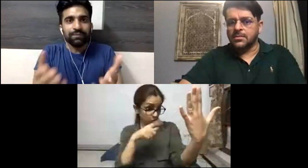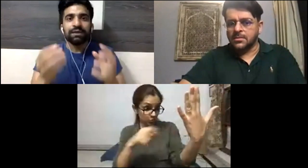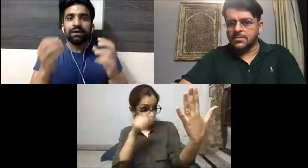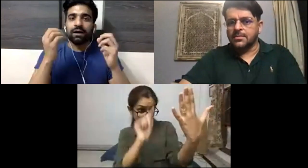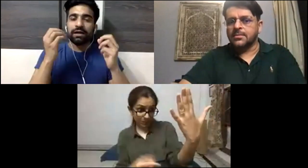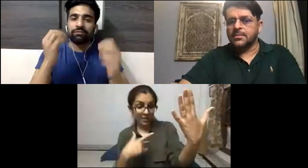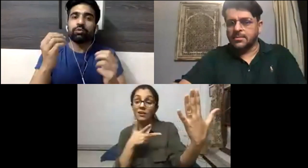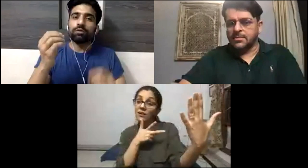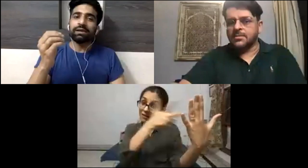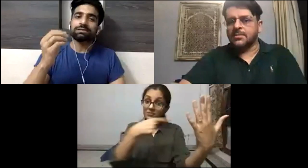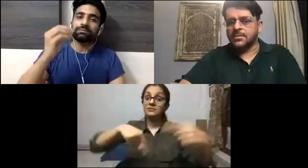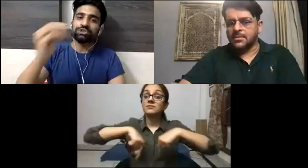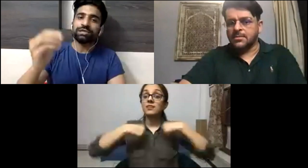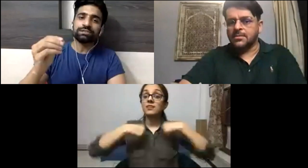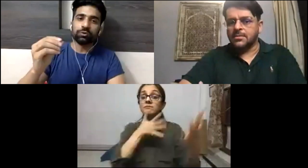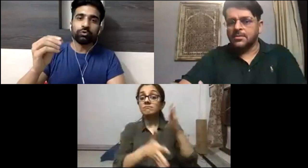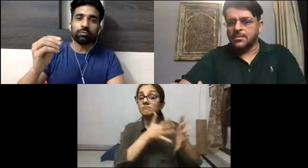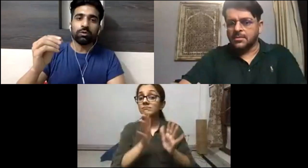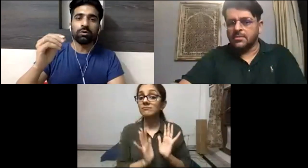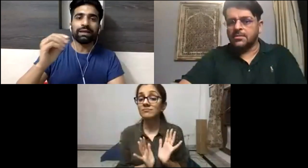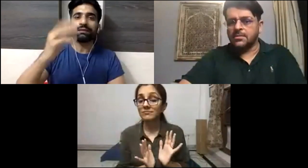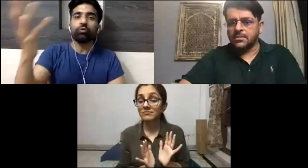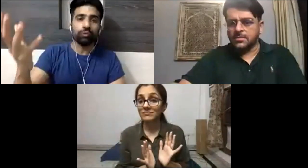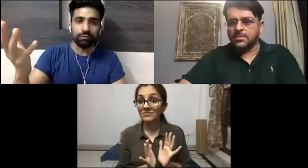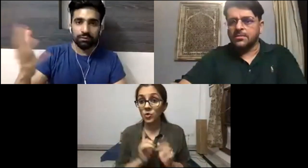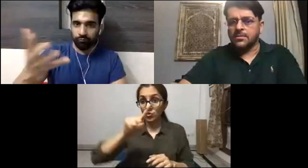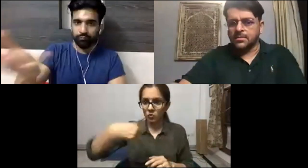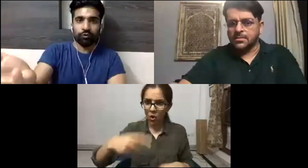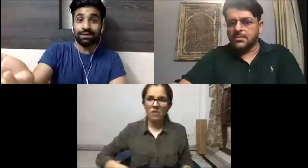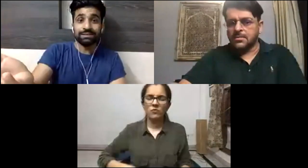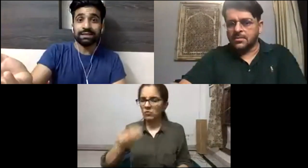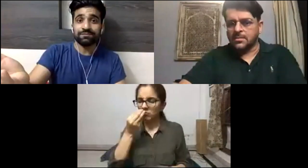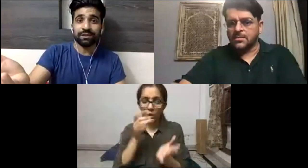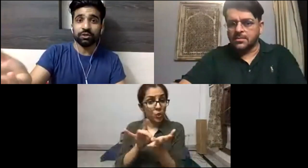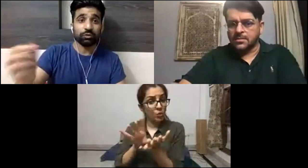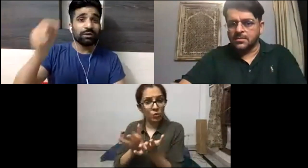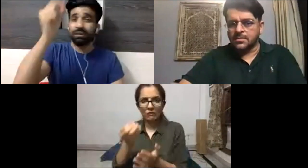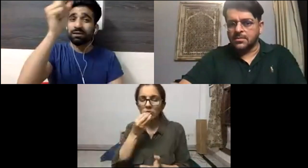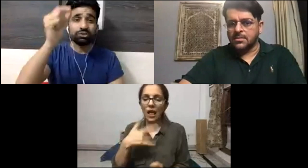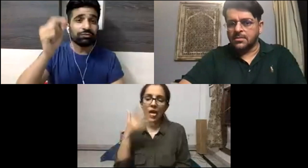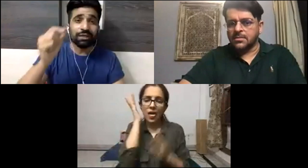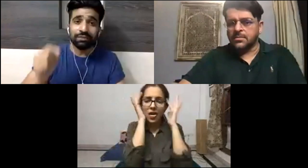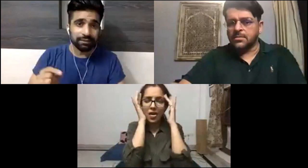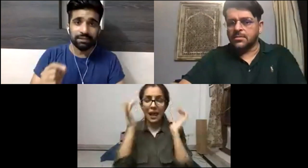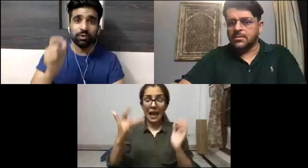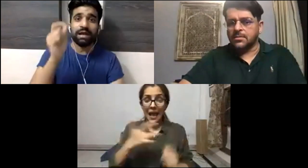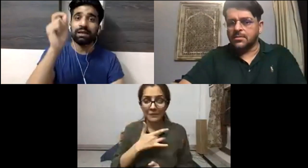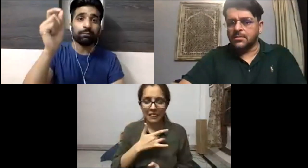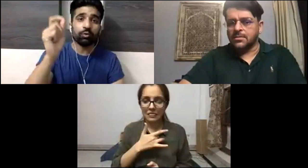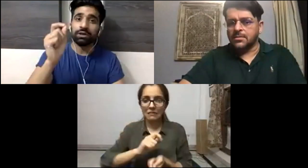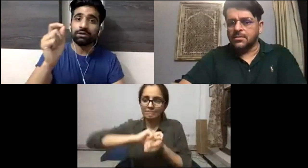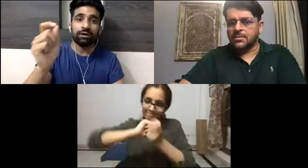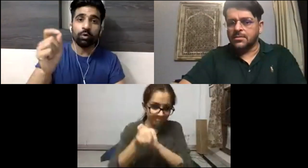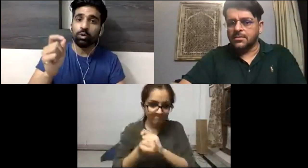Okay. If you want to make some changes from tomorrow in food from the list that I've sent you, make a list of 10 things that, okay, I'll